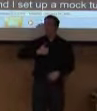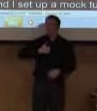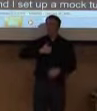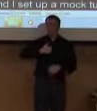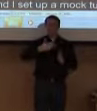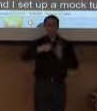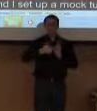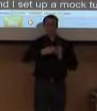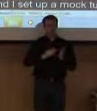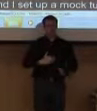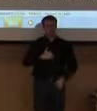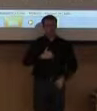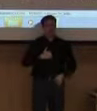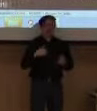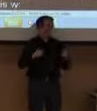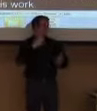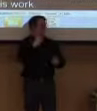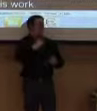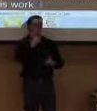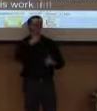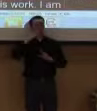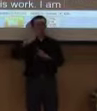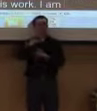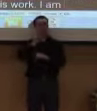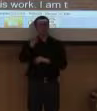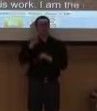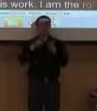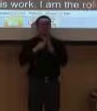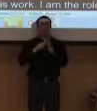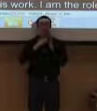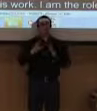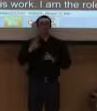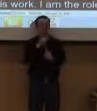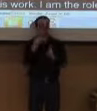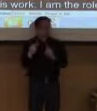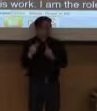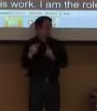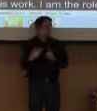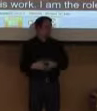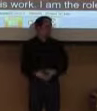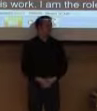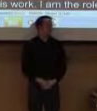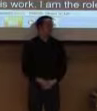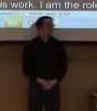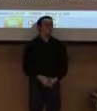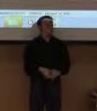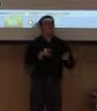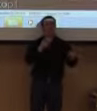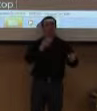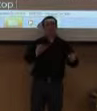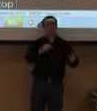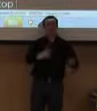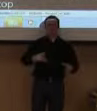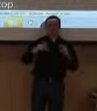student. So when you see the red at the top, that indicates the student's perspective in the Hangout. And then Lisa is